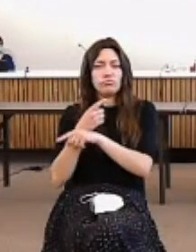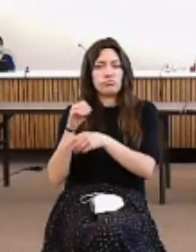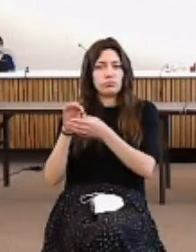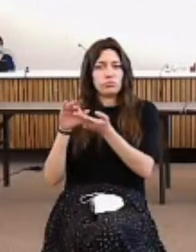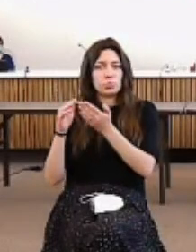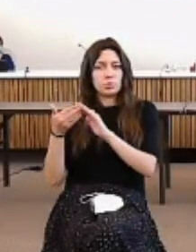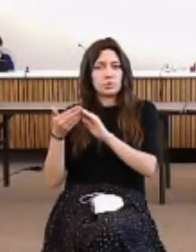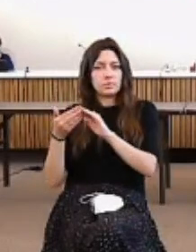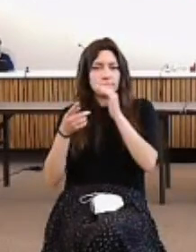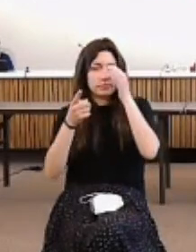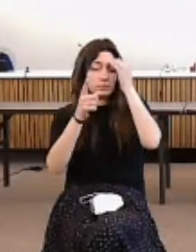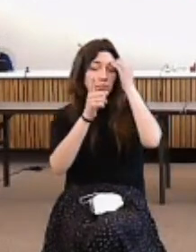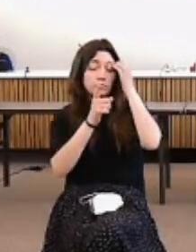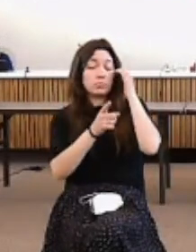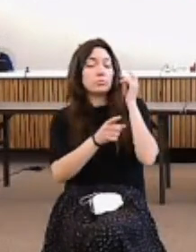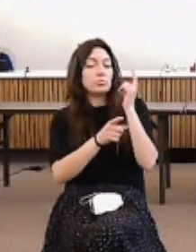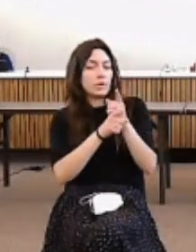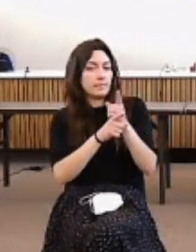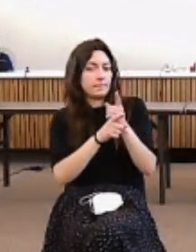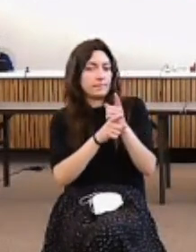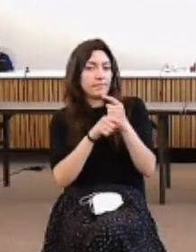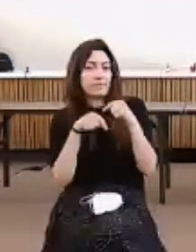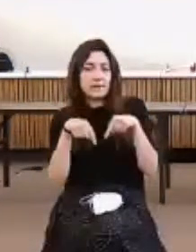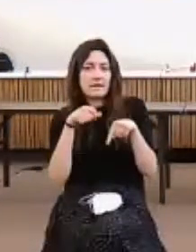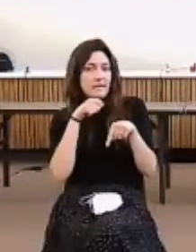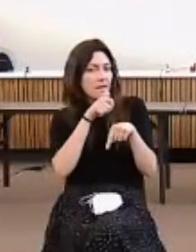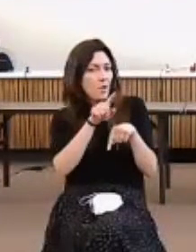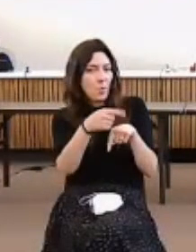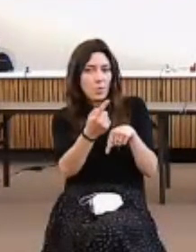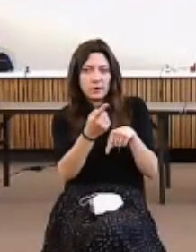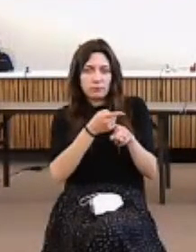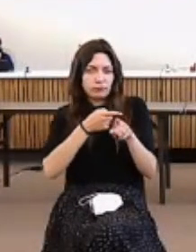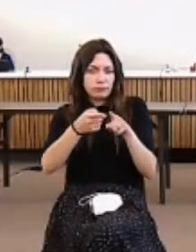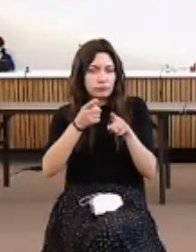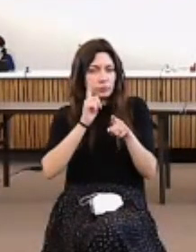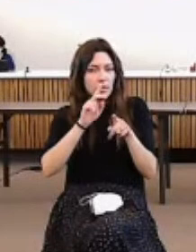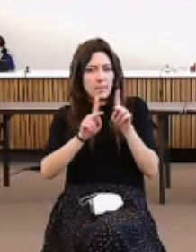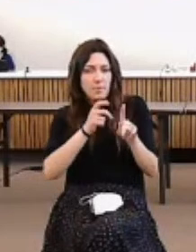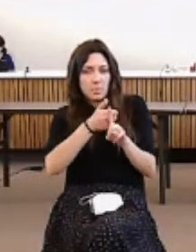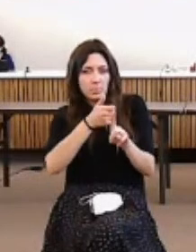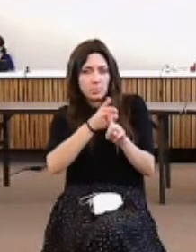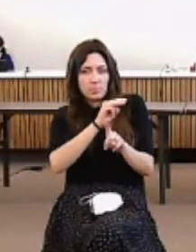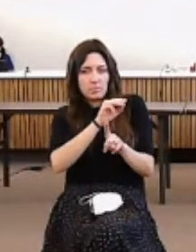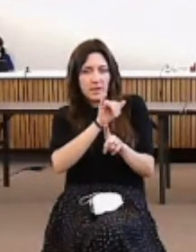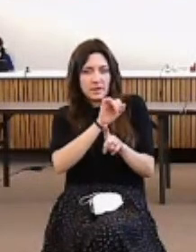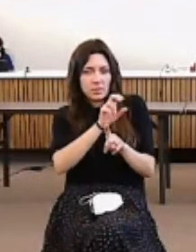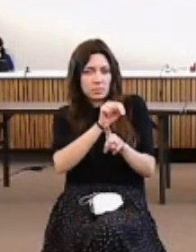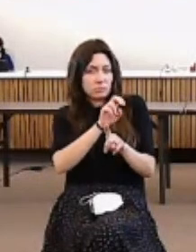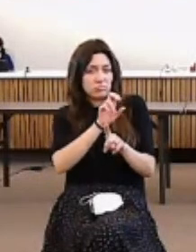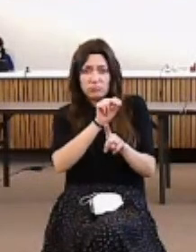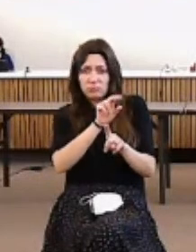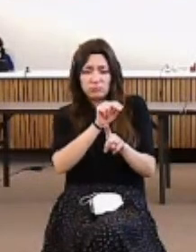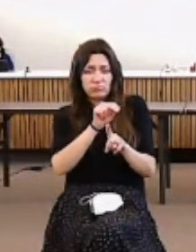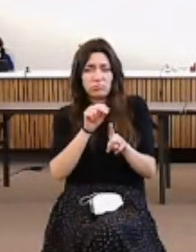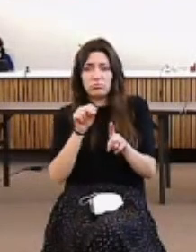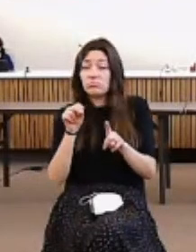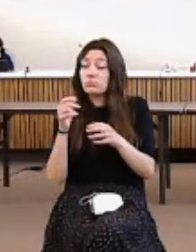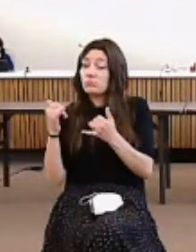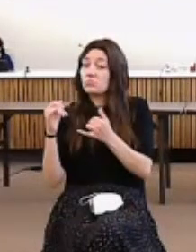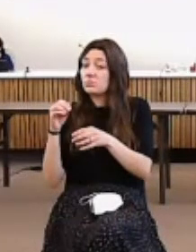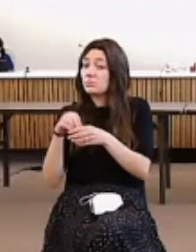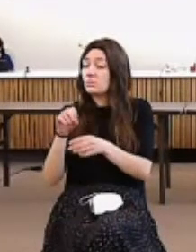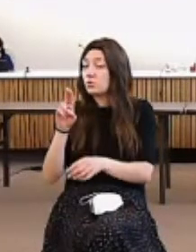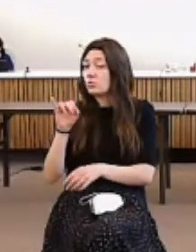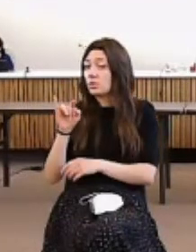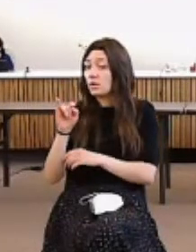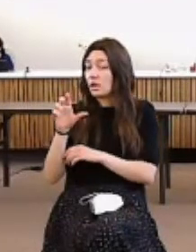just strictly for people who are Masons. But currently in Utica, the percentage is